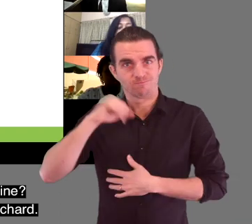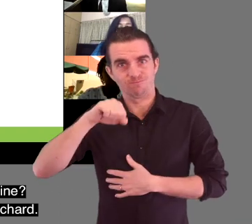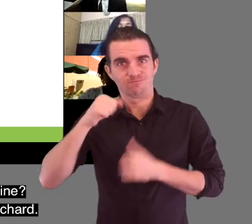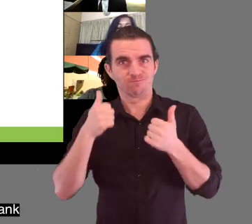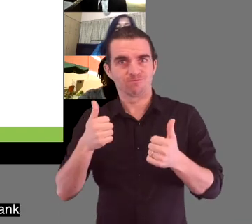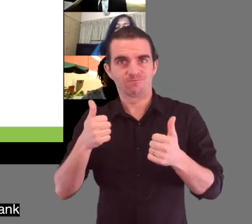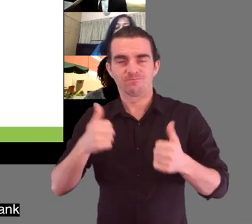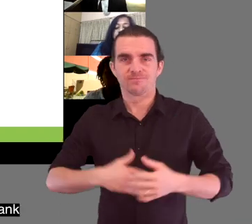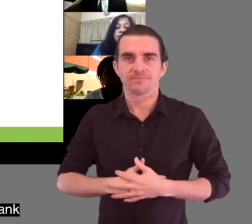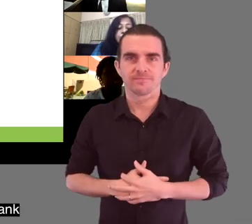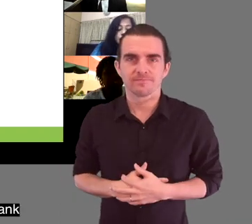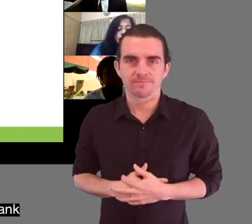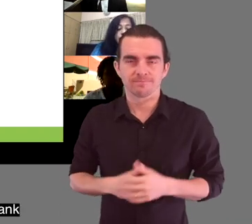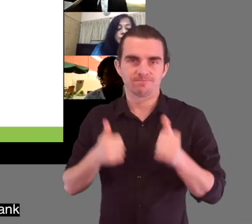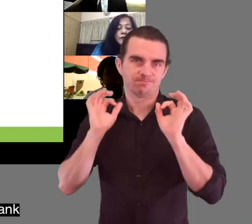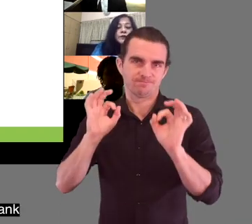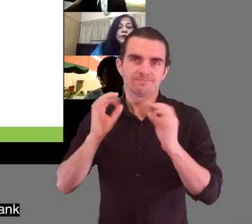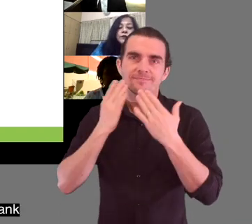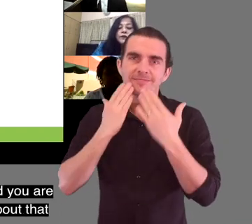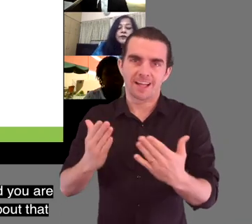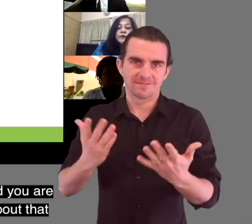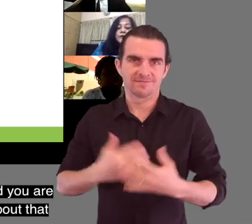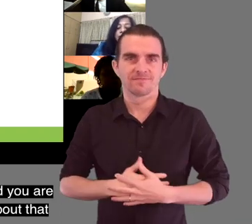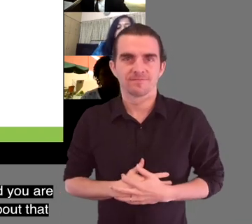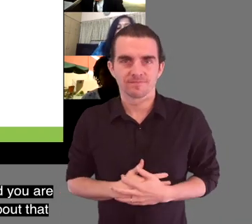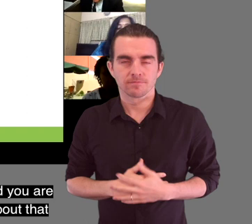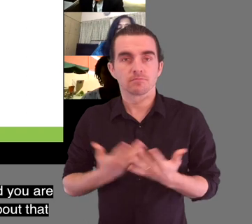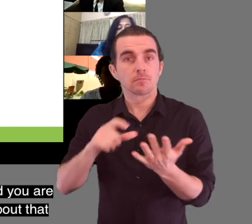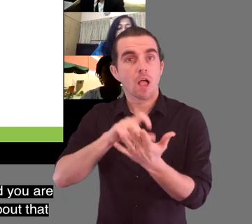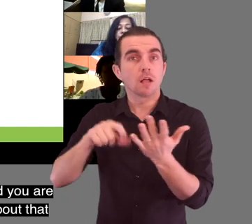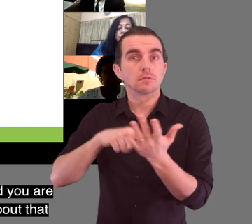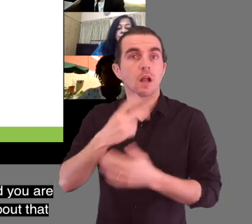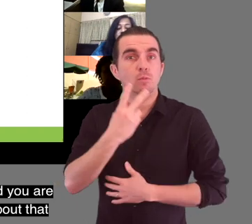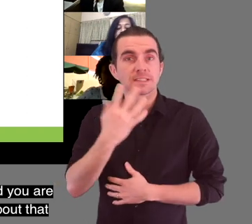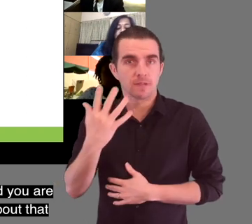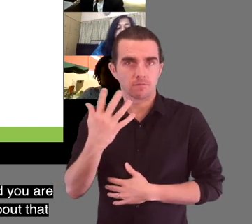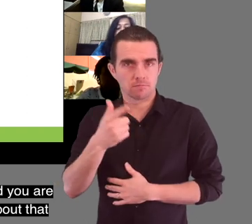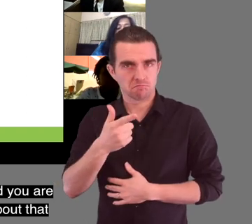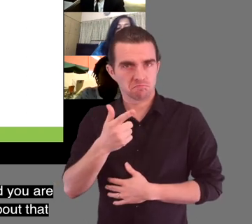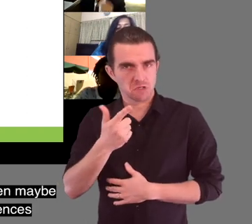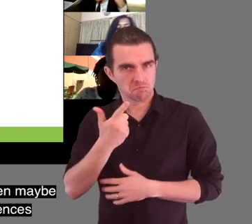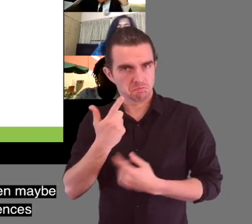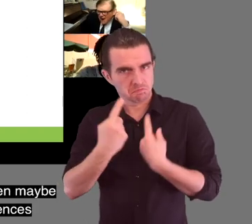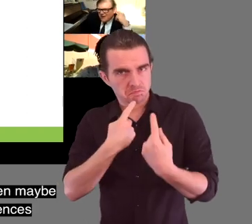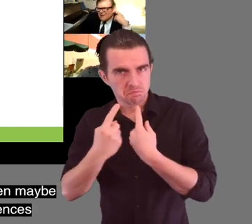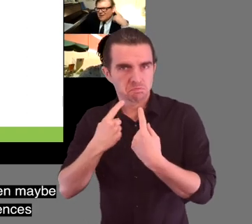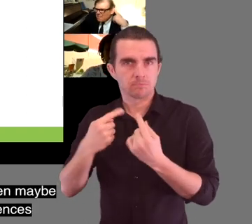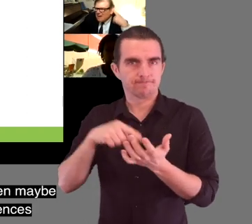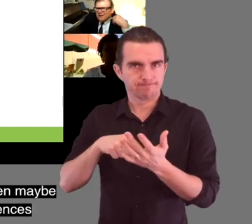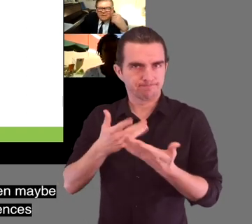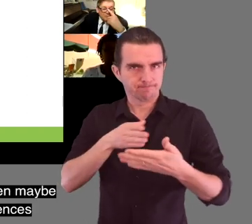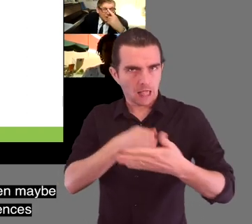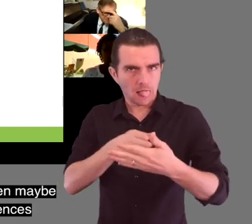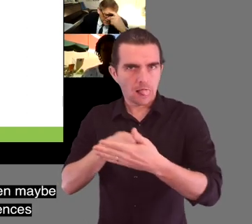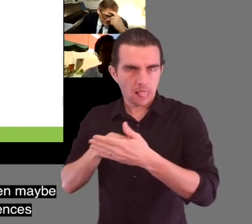Yes, I am, Richard. Okay, thank you. So this is Article 25, and you're going to tell us a bit about that and the barriers, and then